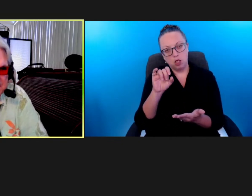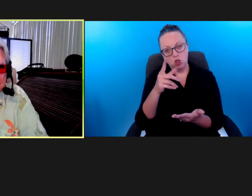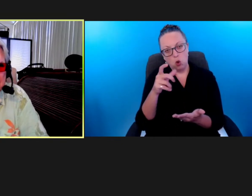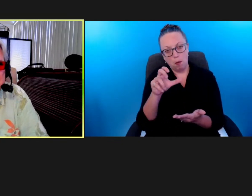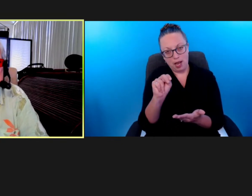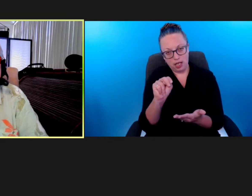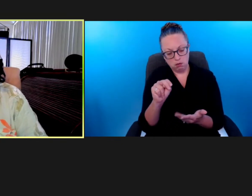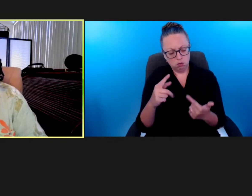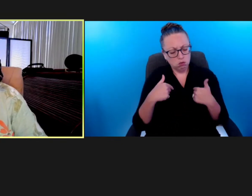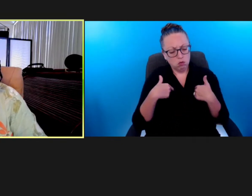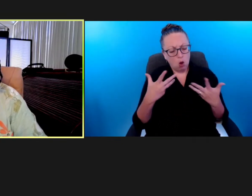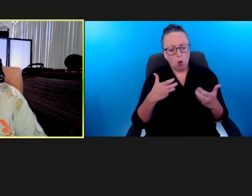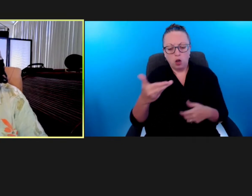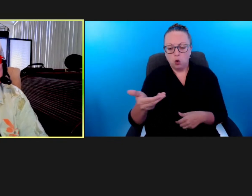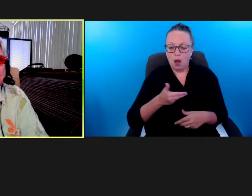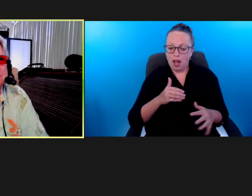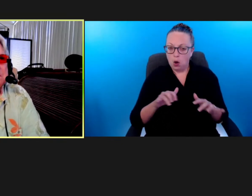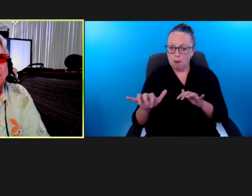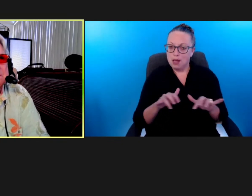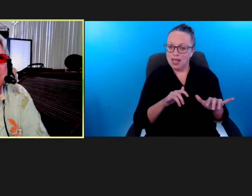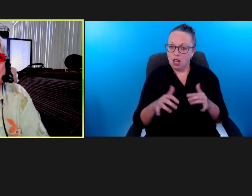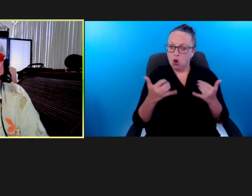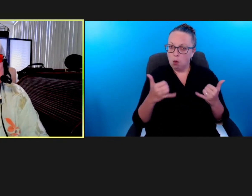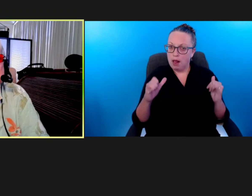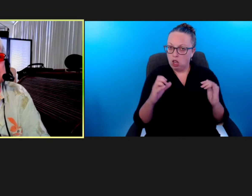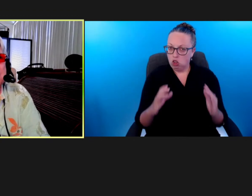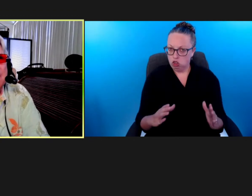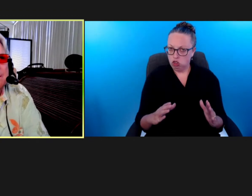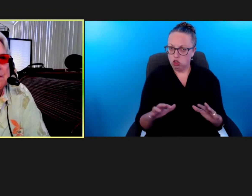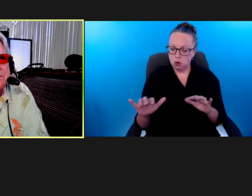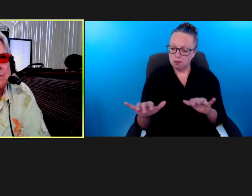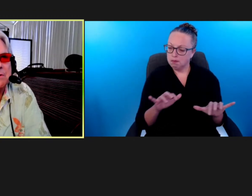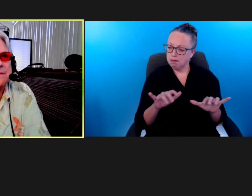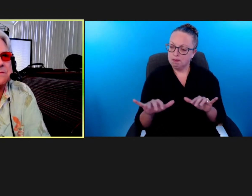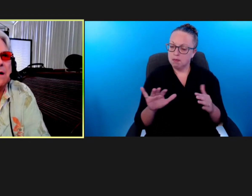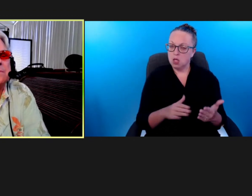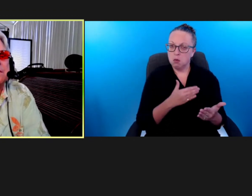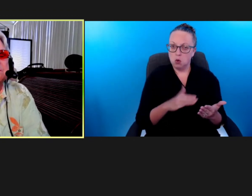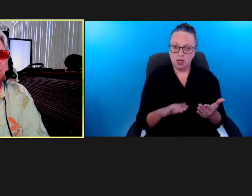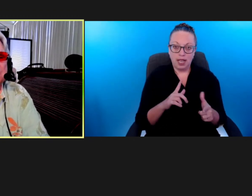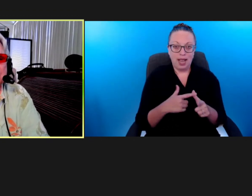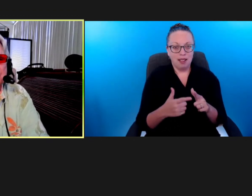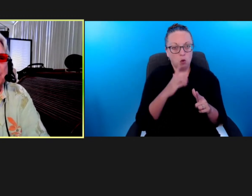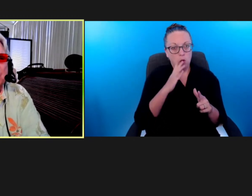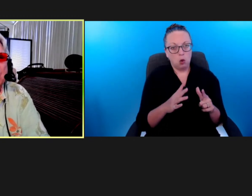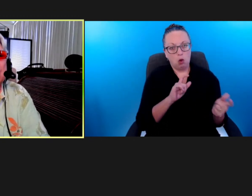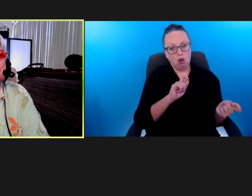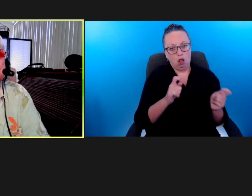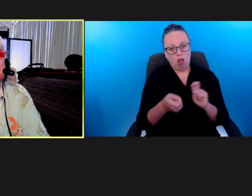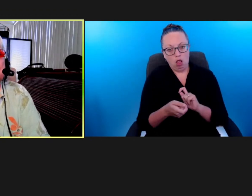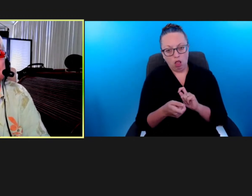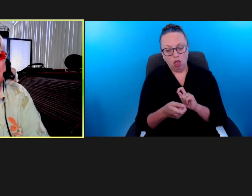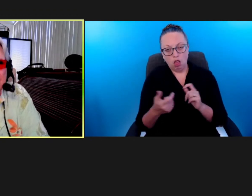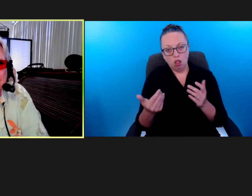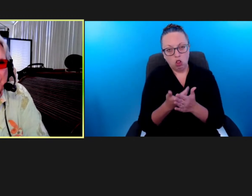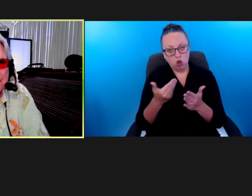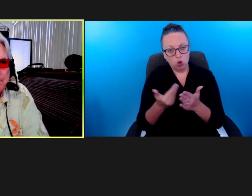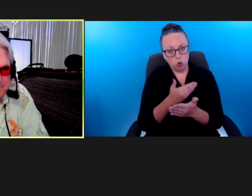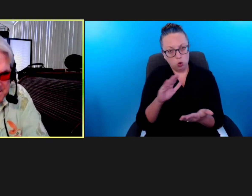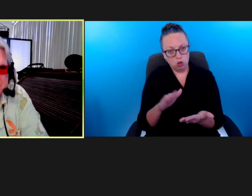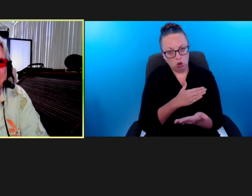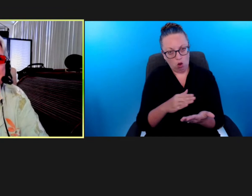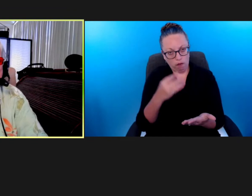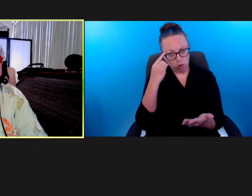pianist to play the music for the older songs and a music copyist who would transcribe the new songs for her and for